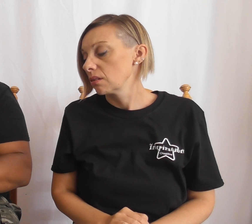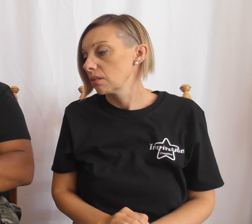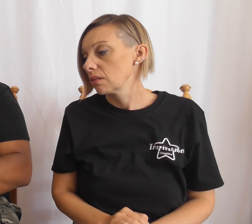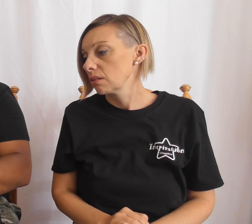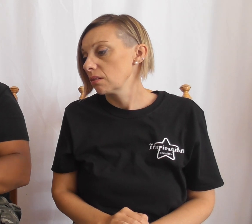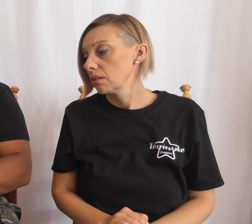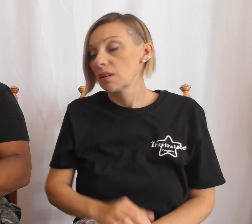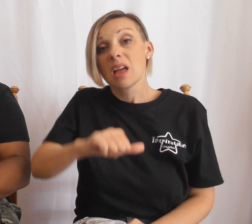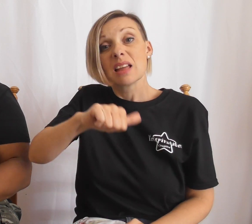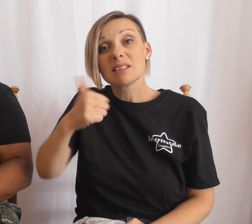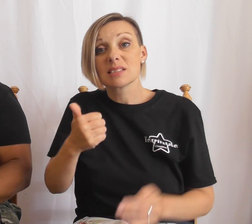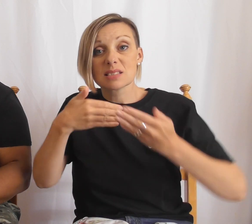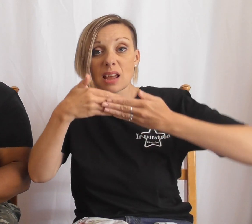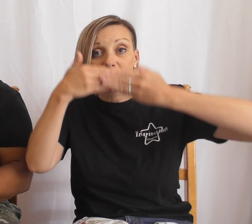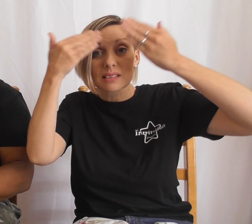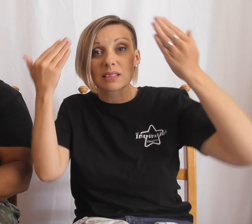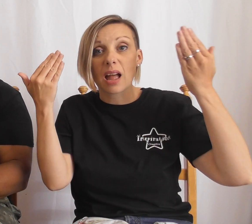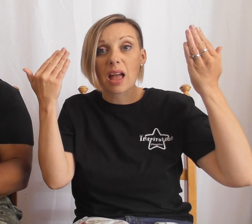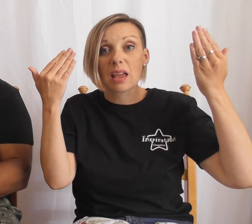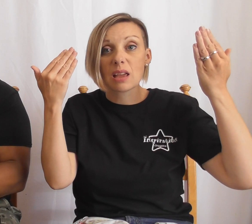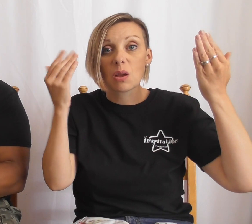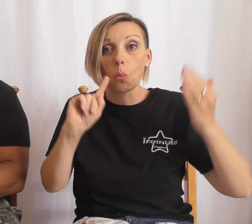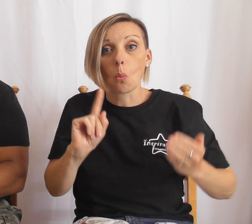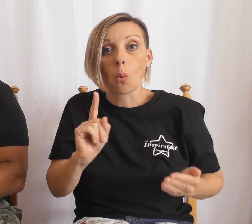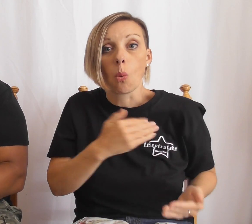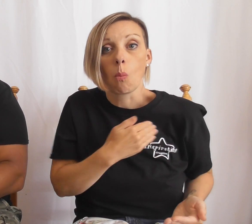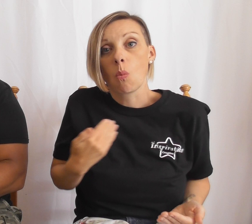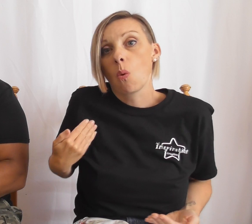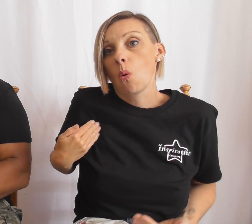Well, the next morning,